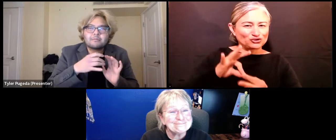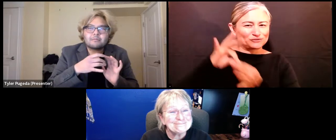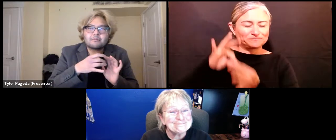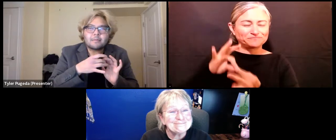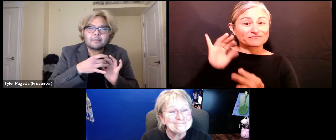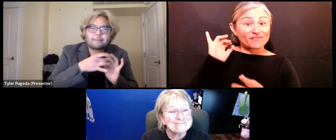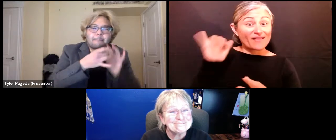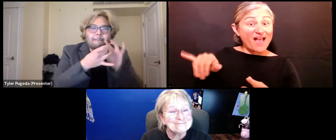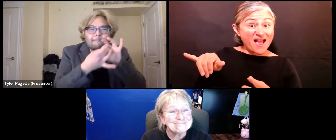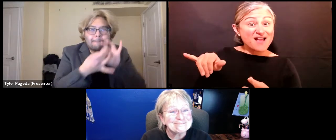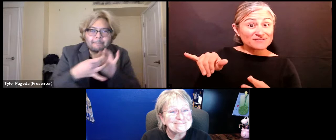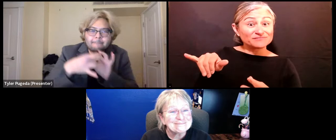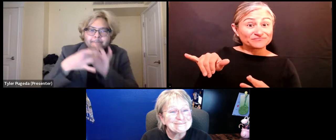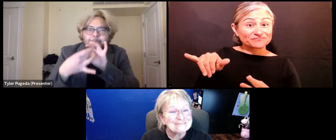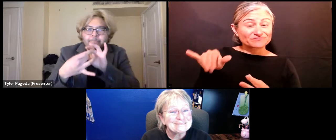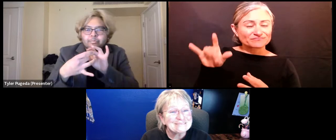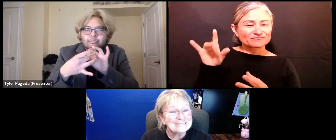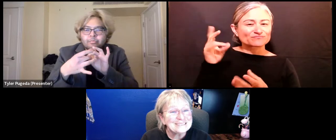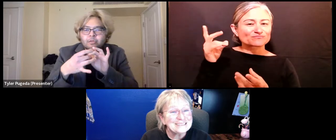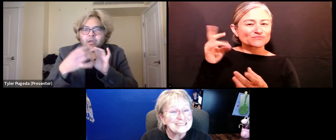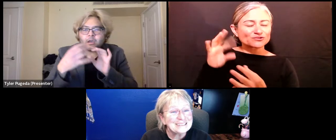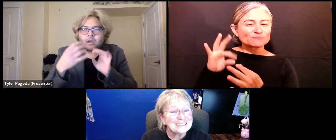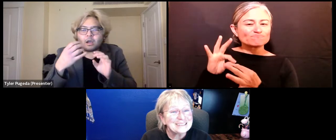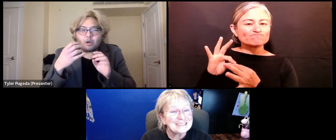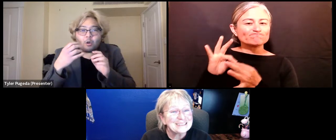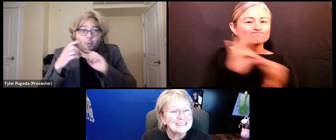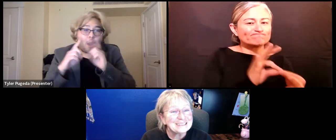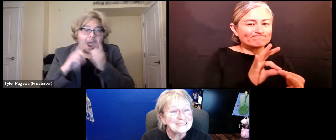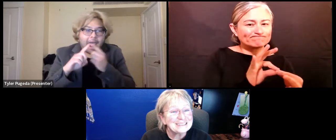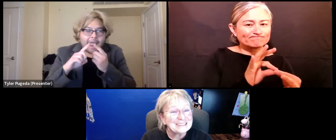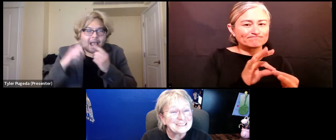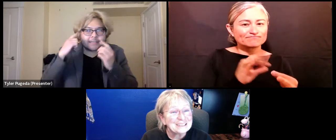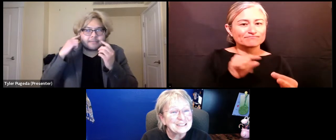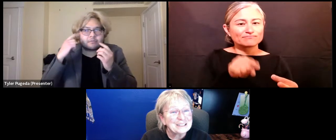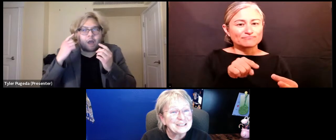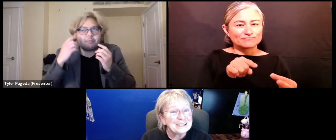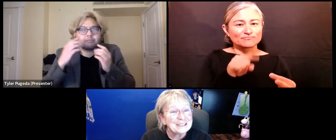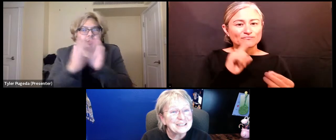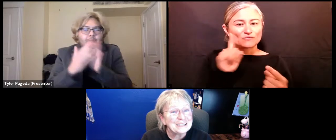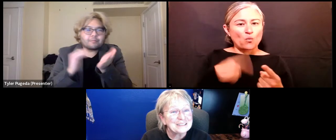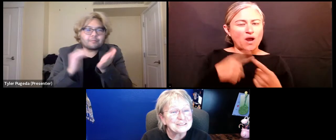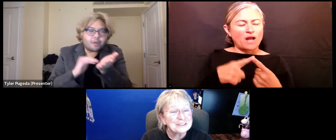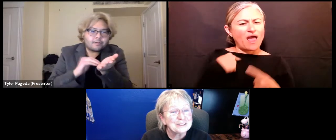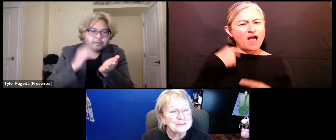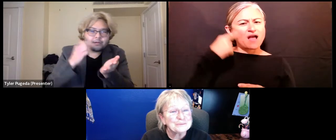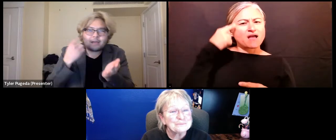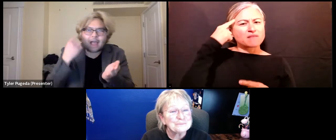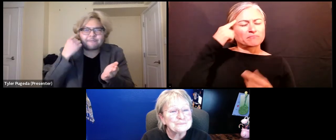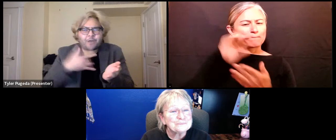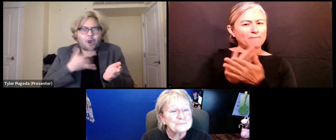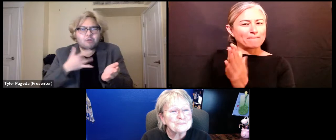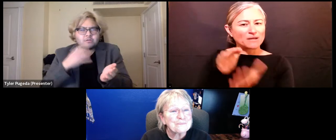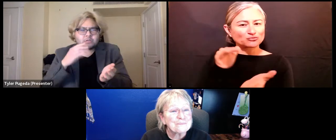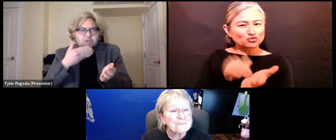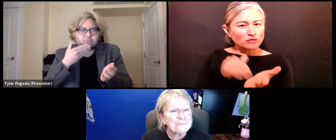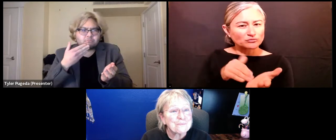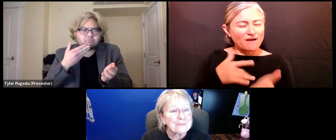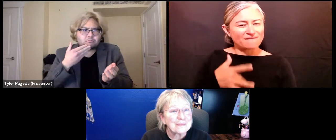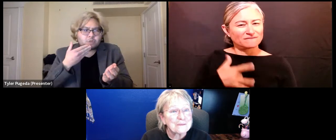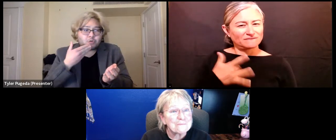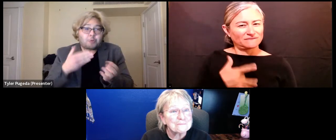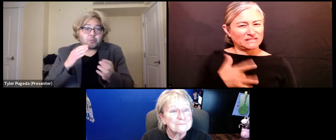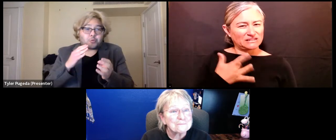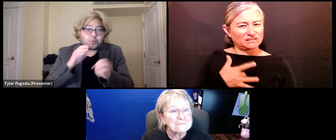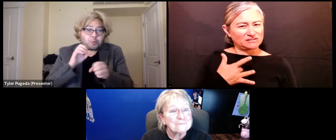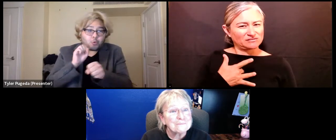physical body and our brain, and how that we have to make sure it's in sync. And, I want to